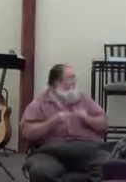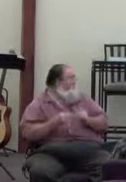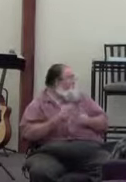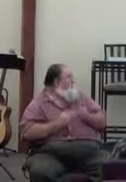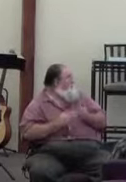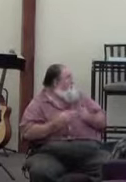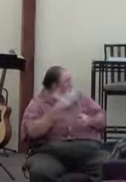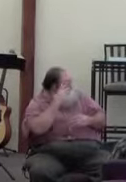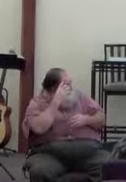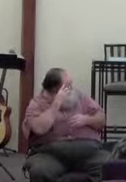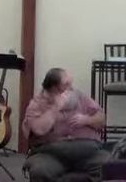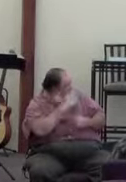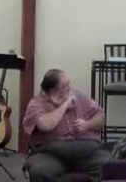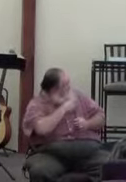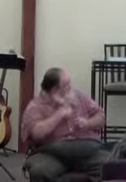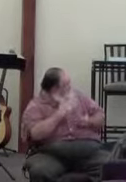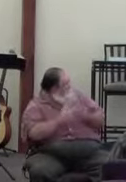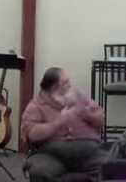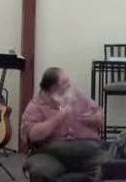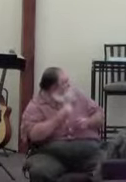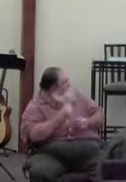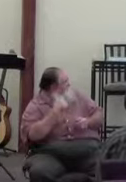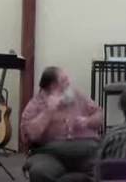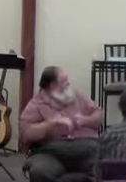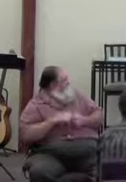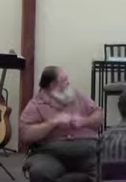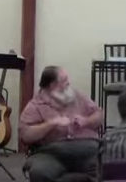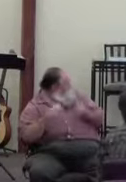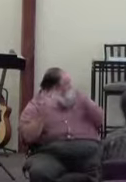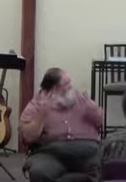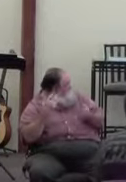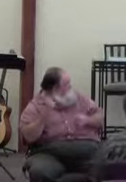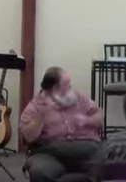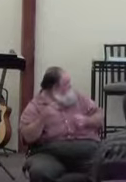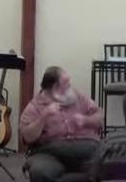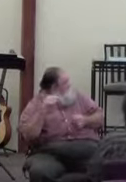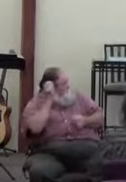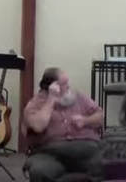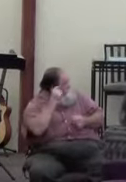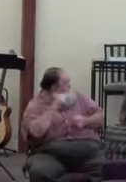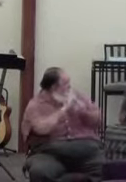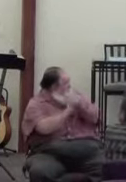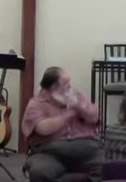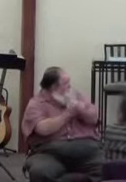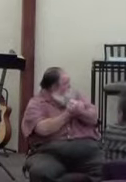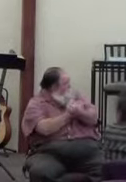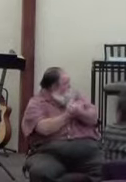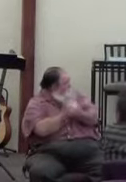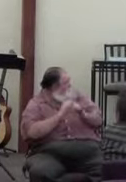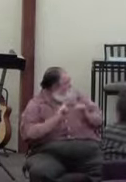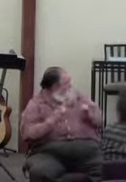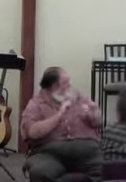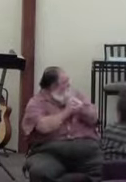Everyone must submit himself to the governing authorities, for there is no authority except that which God has established.